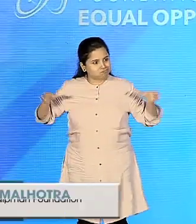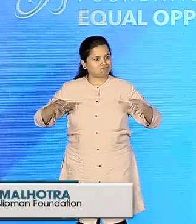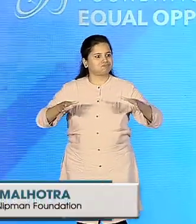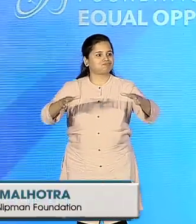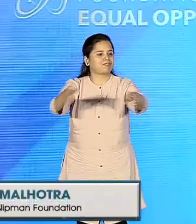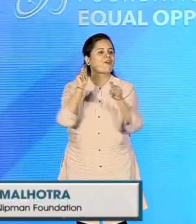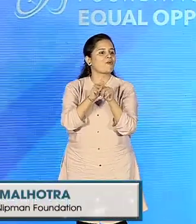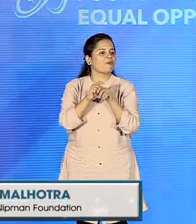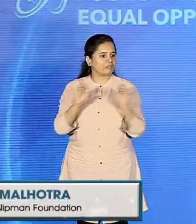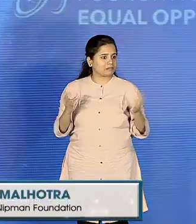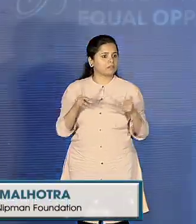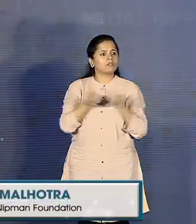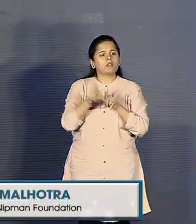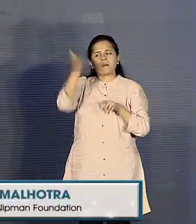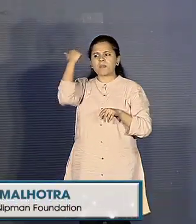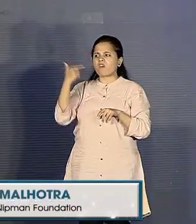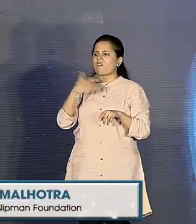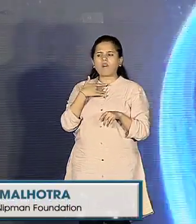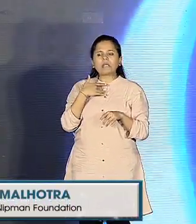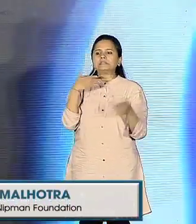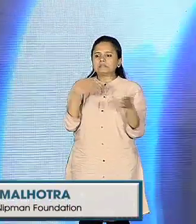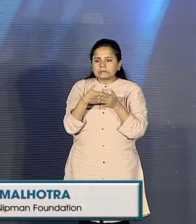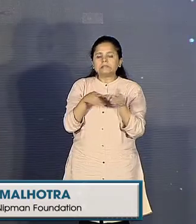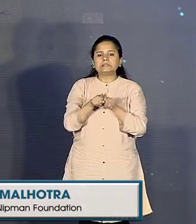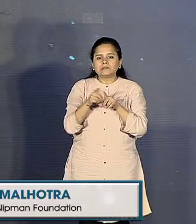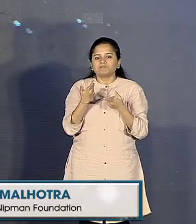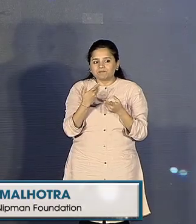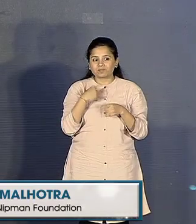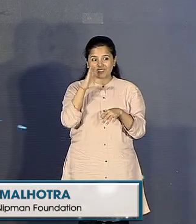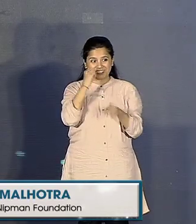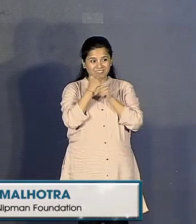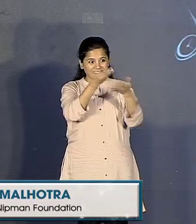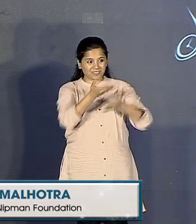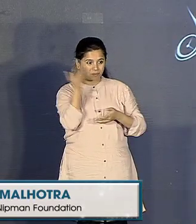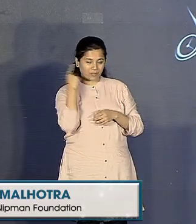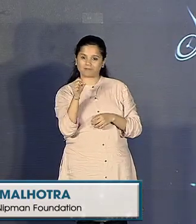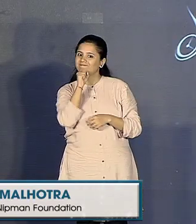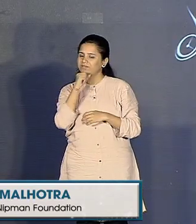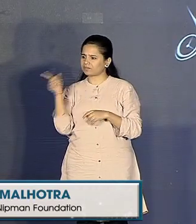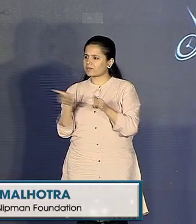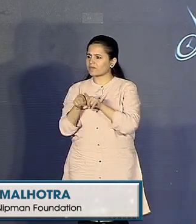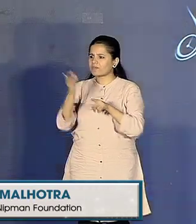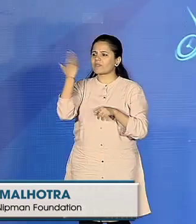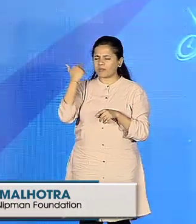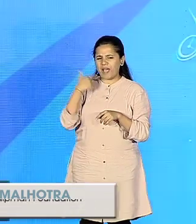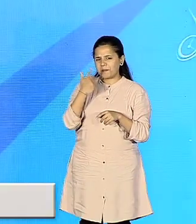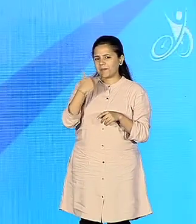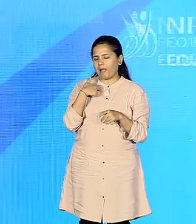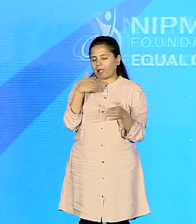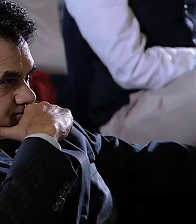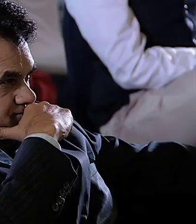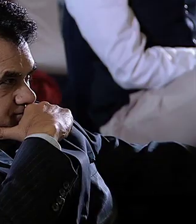innovation or education or health, wherever I go, I always find